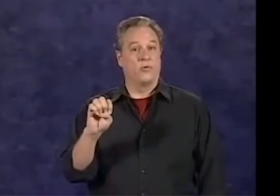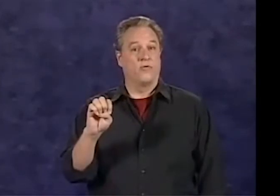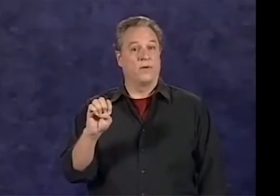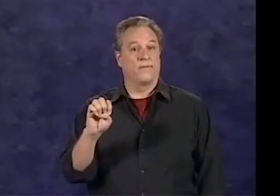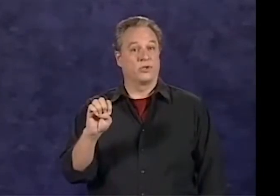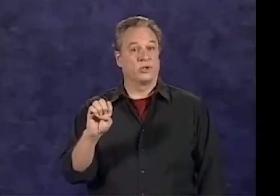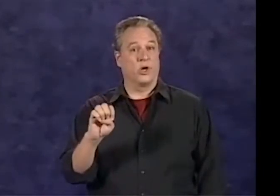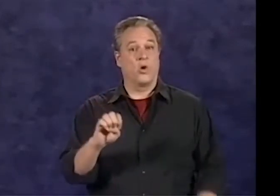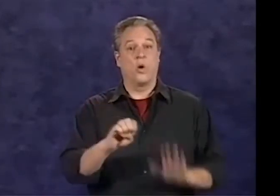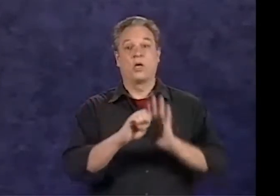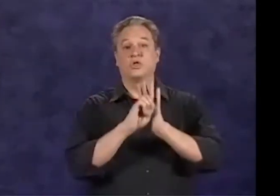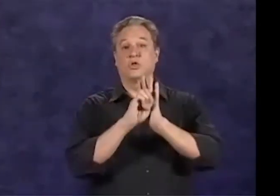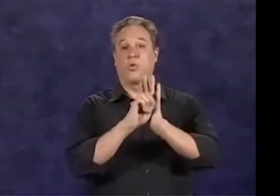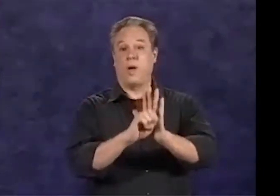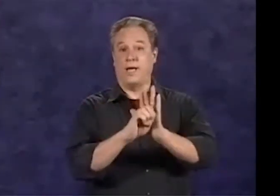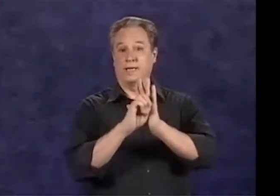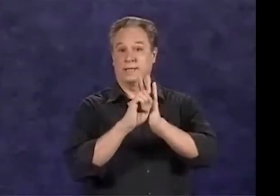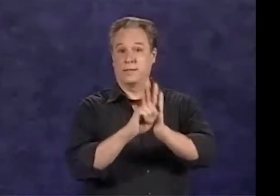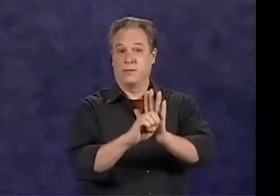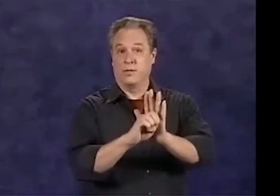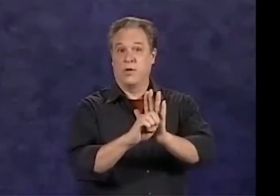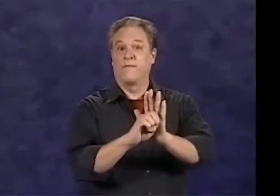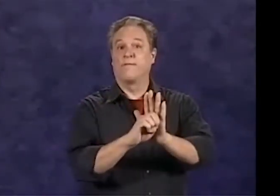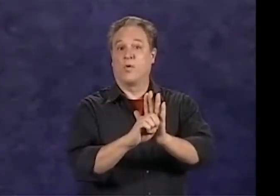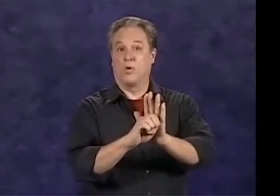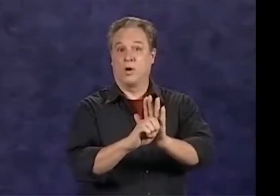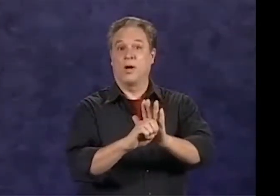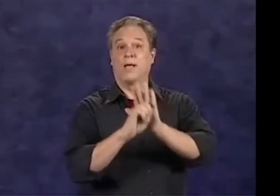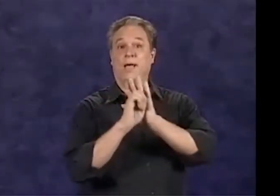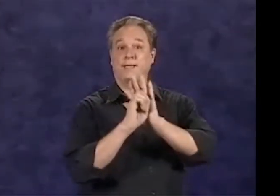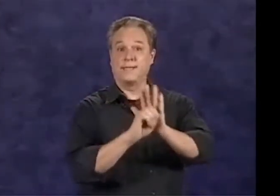show twice for example.